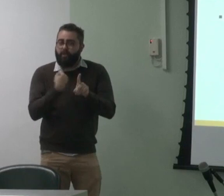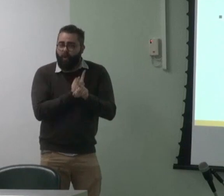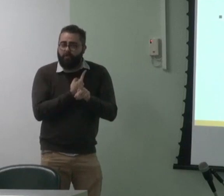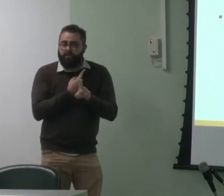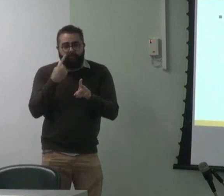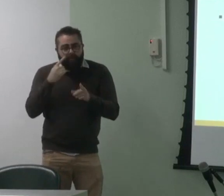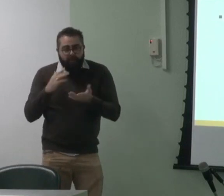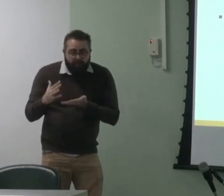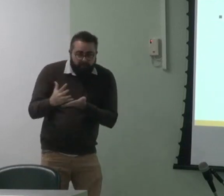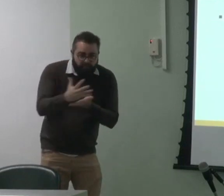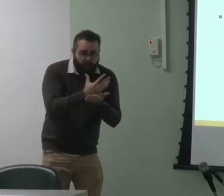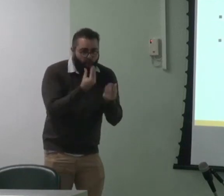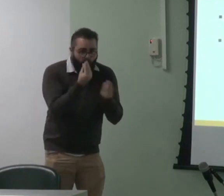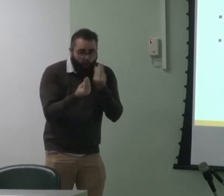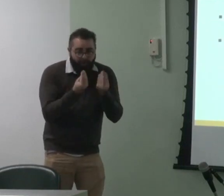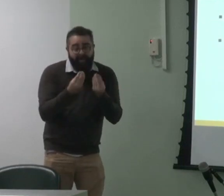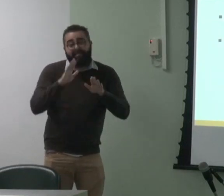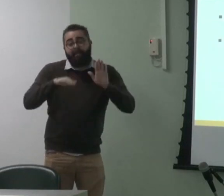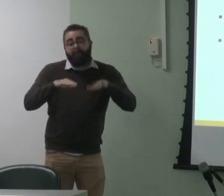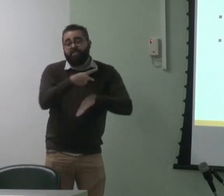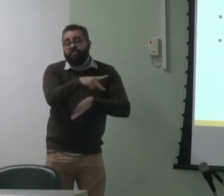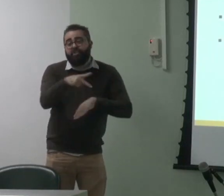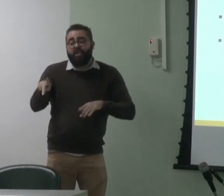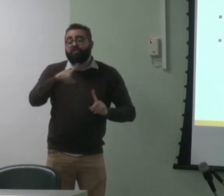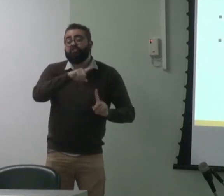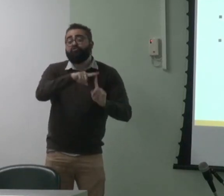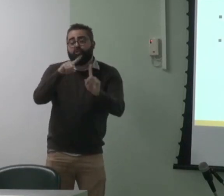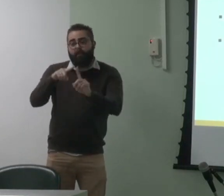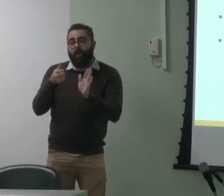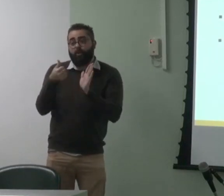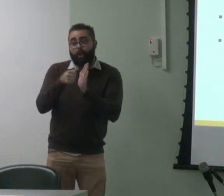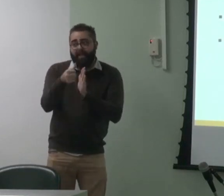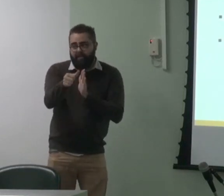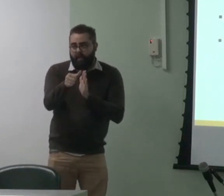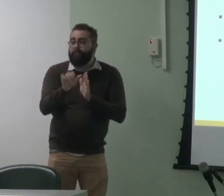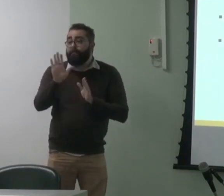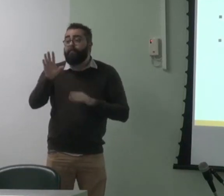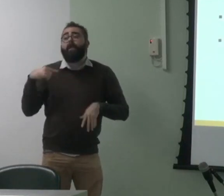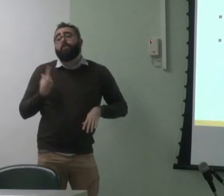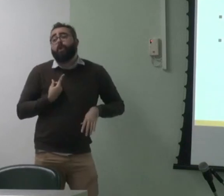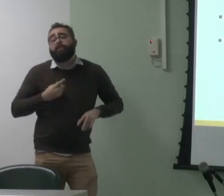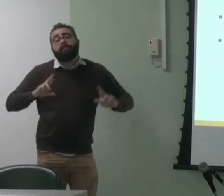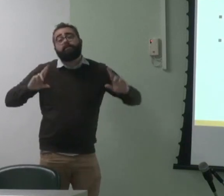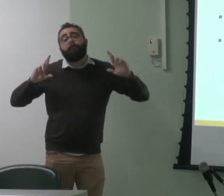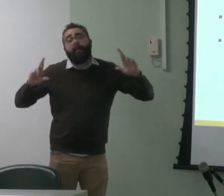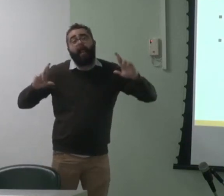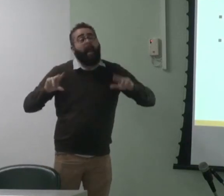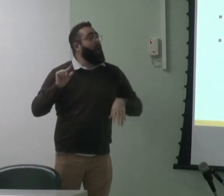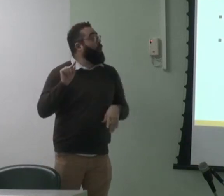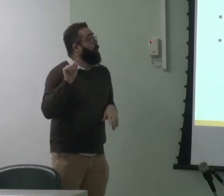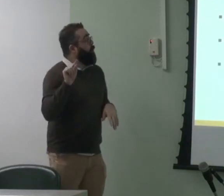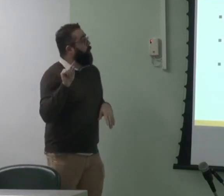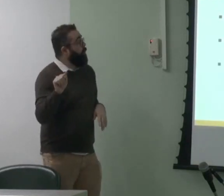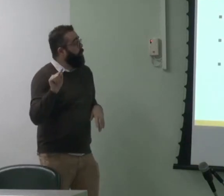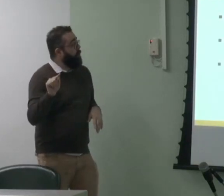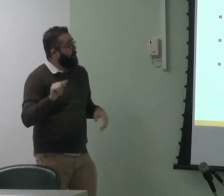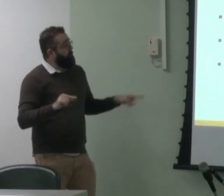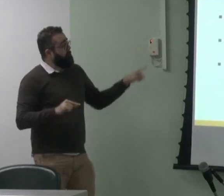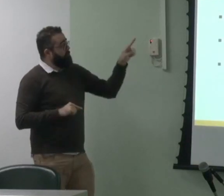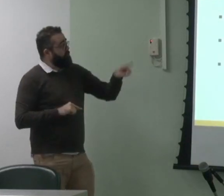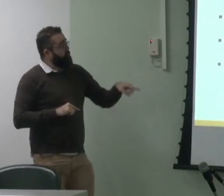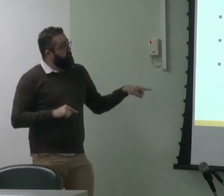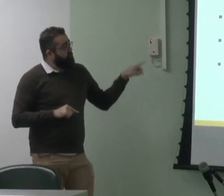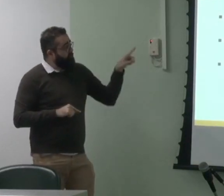containing different types of annotation. What we expect to see are relations between inflection and